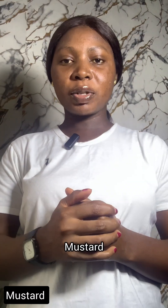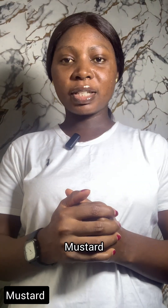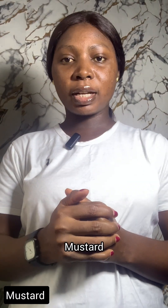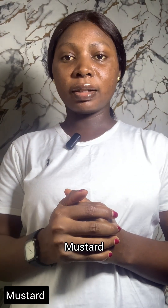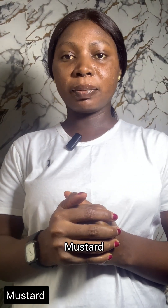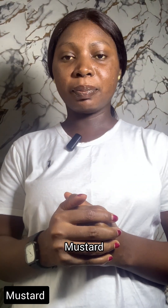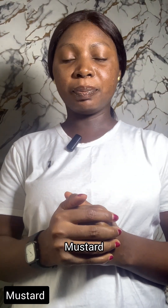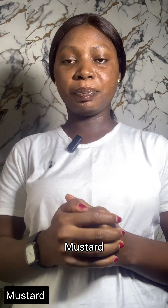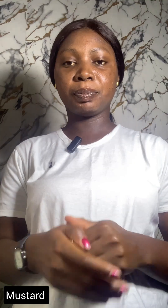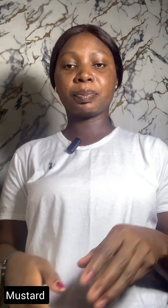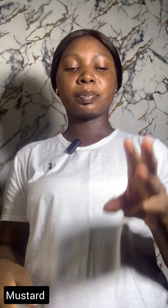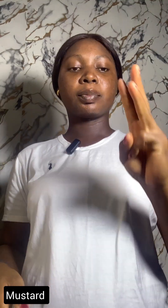Mustard.